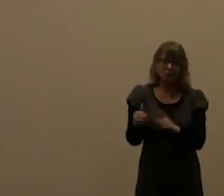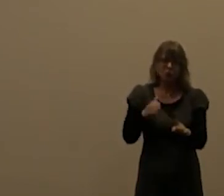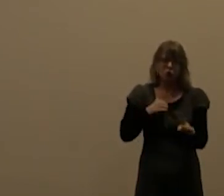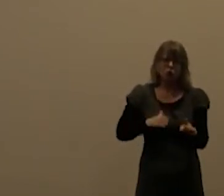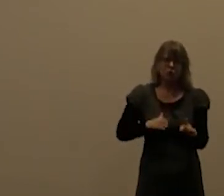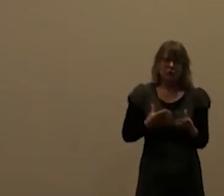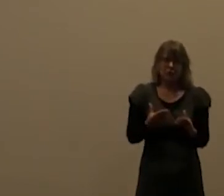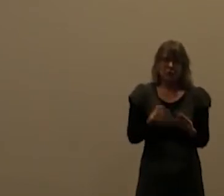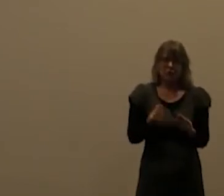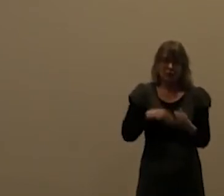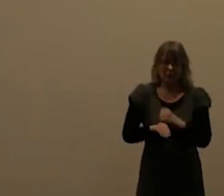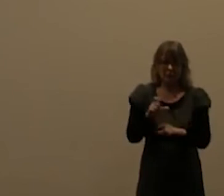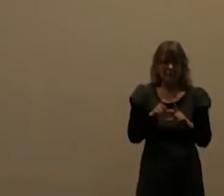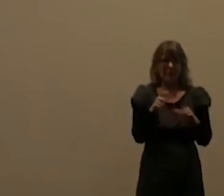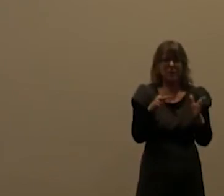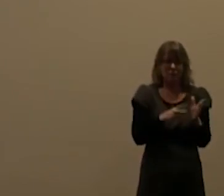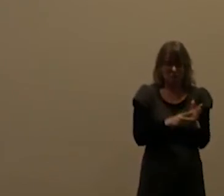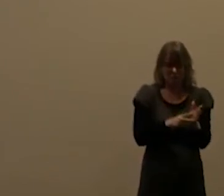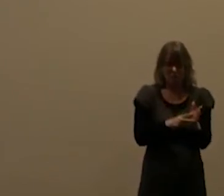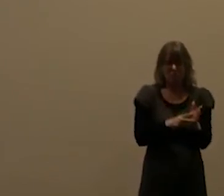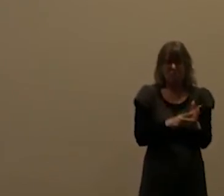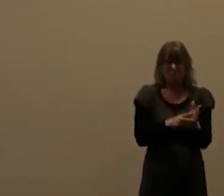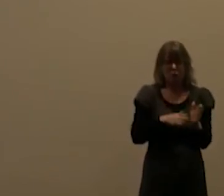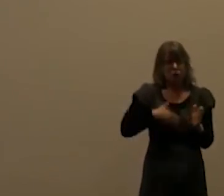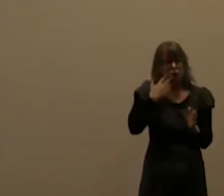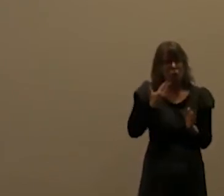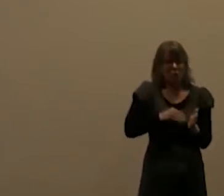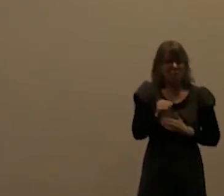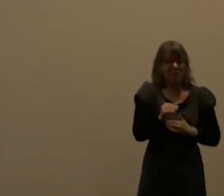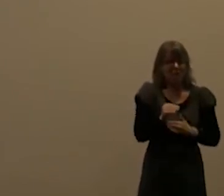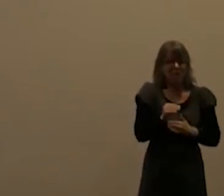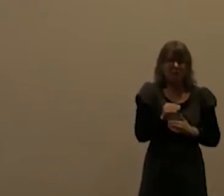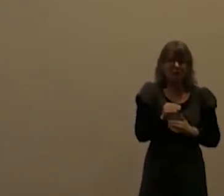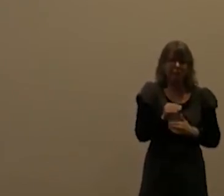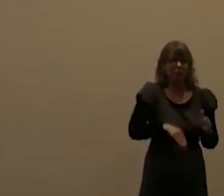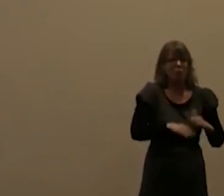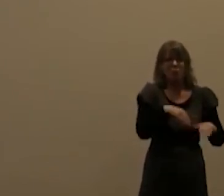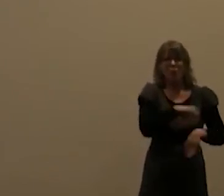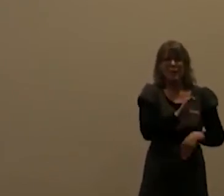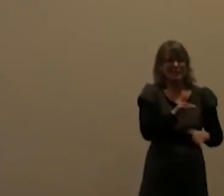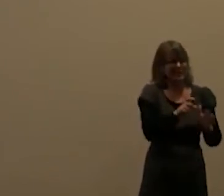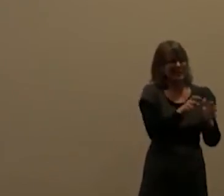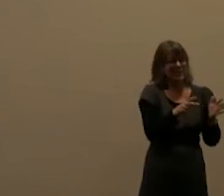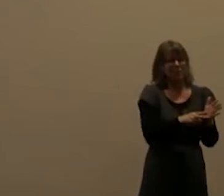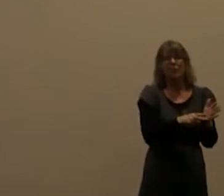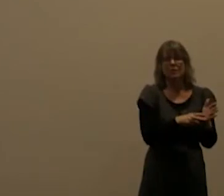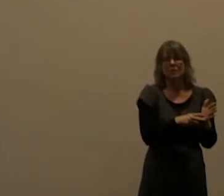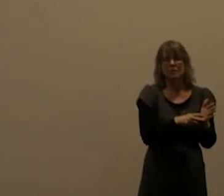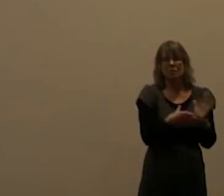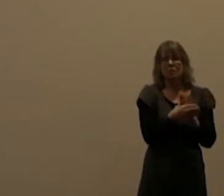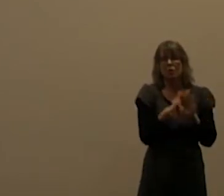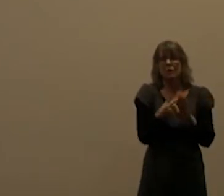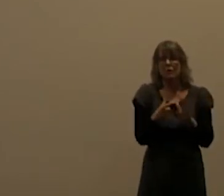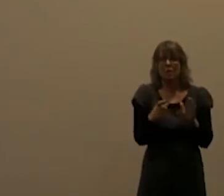need anything in Dataverse that for whatever reason you don't want to pay for the full licensing, like being able to data flows to